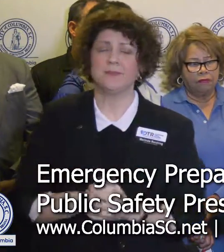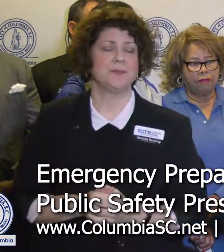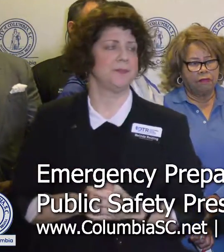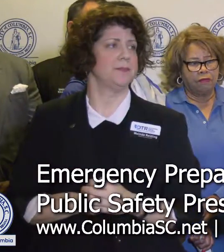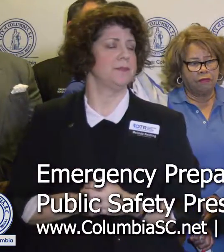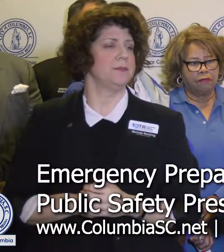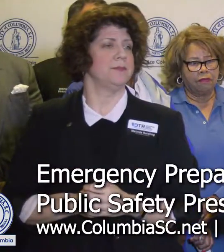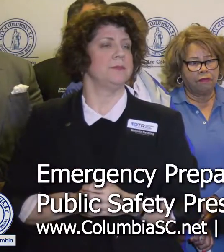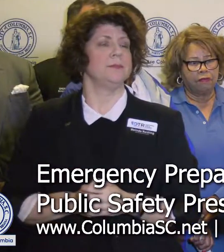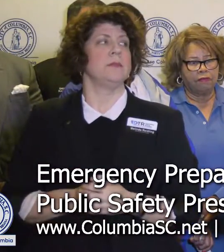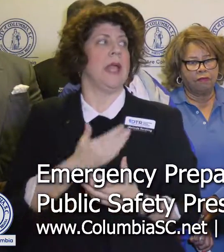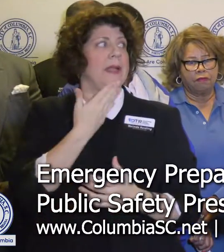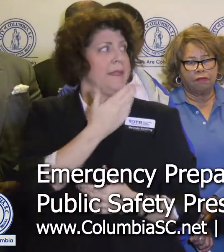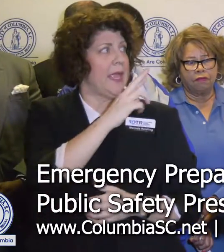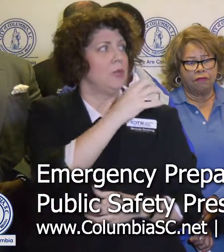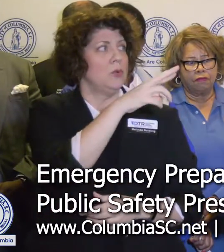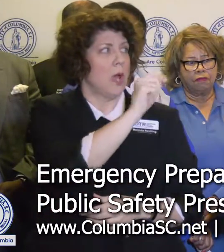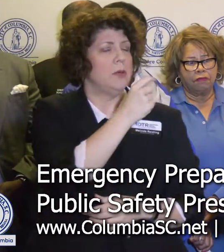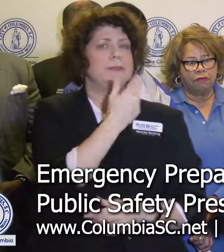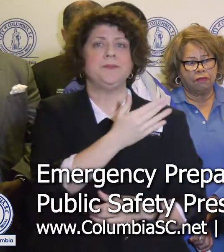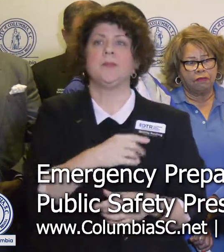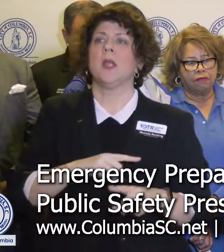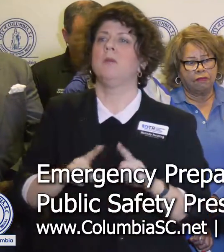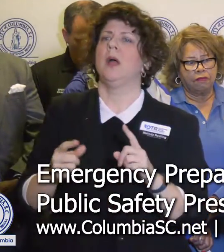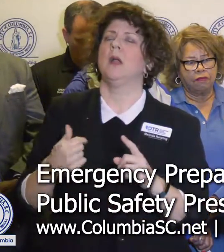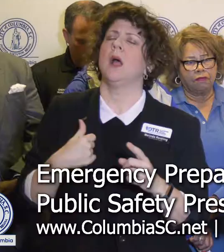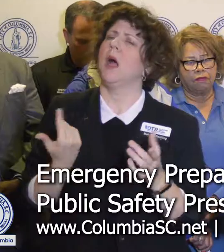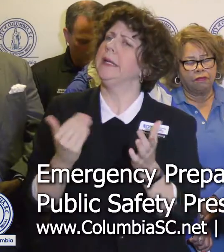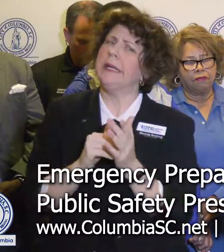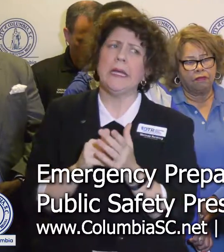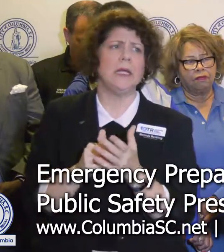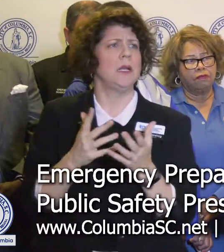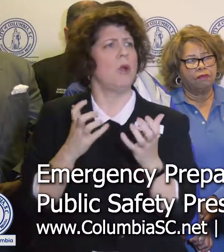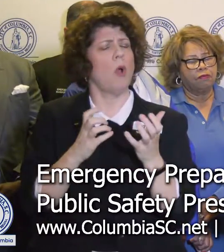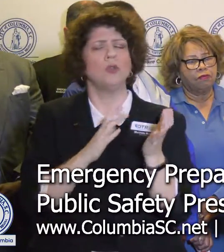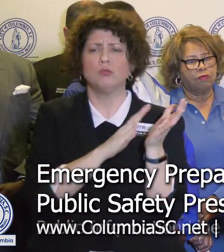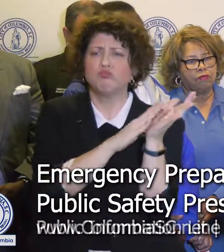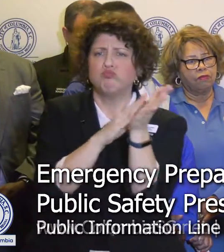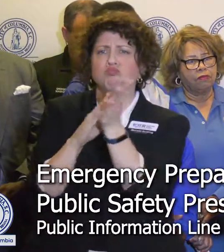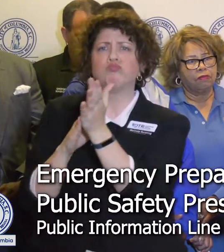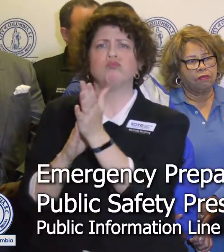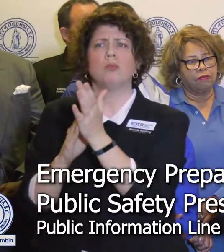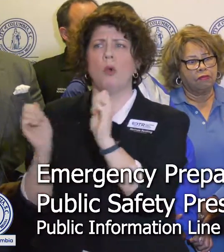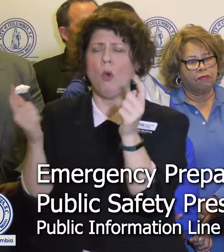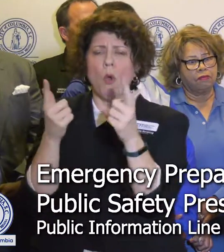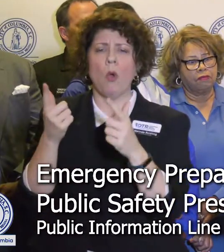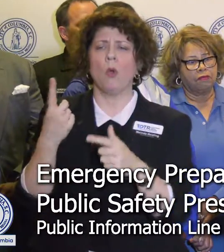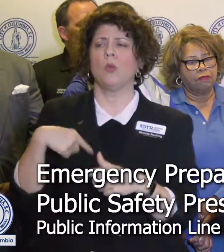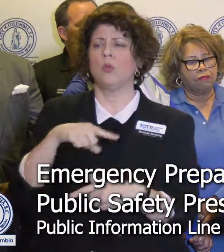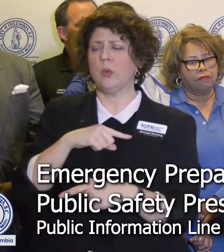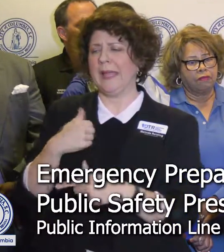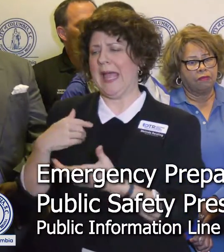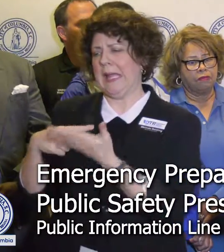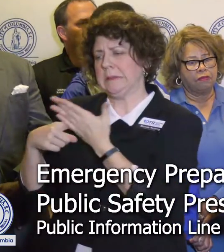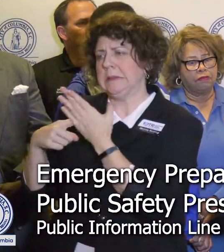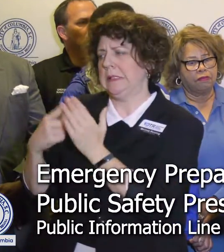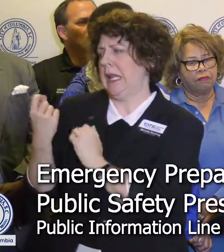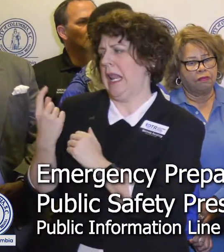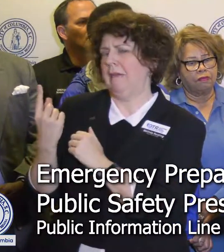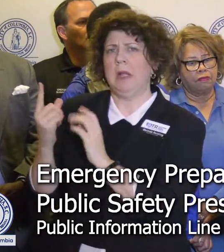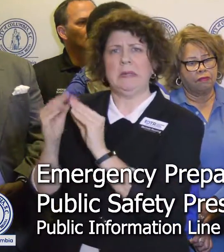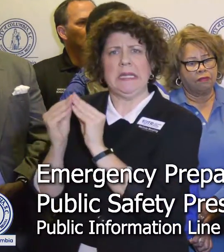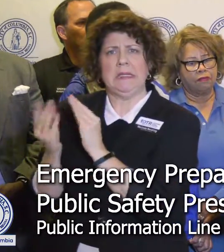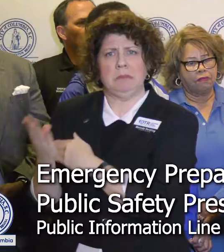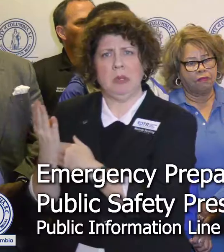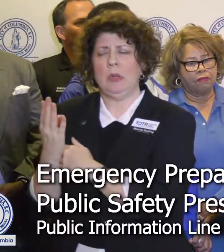you, Robert. And I want to admonish everyone again. In our 11 o'clock briefing, City Manager was careful enough to make sure we